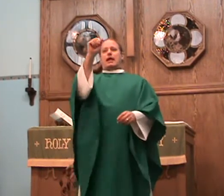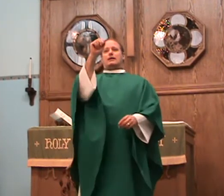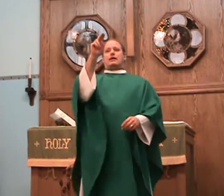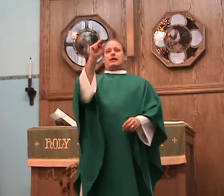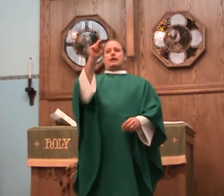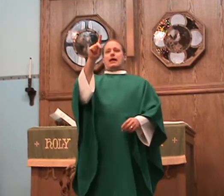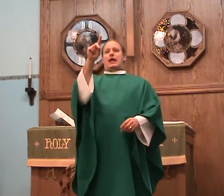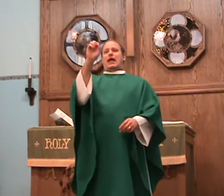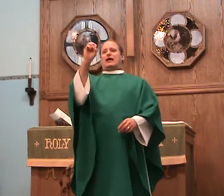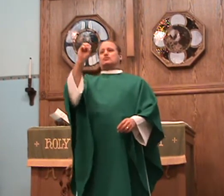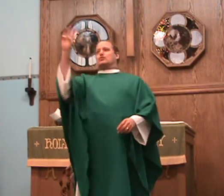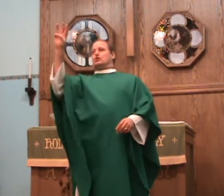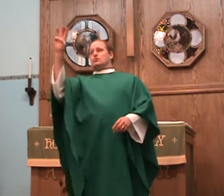and Andrew,